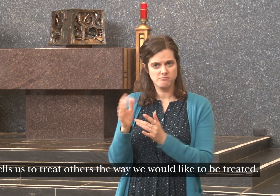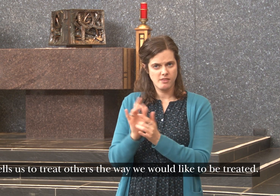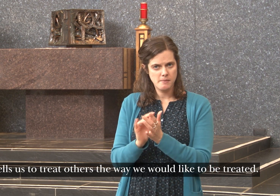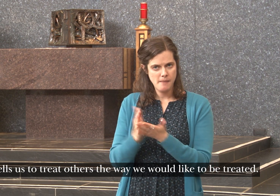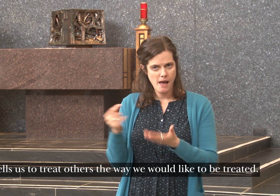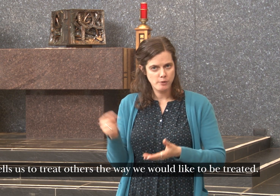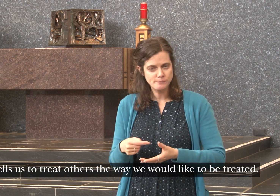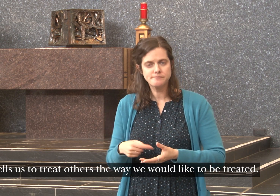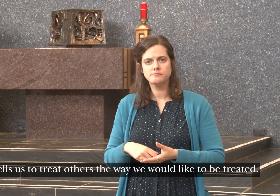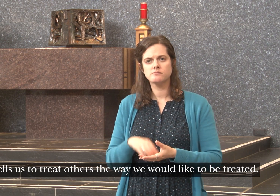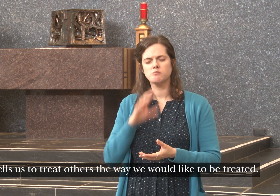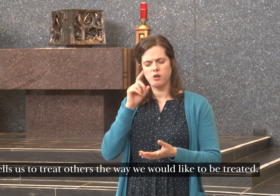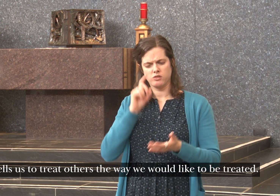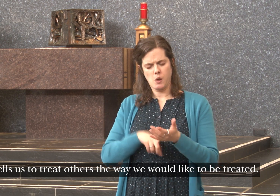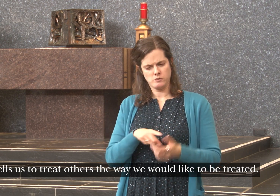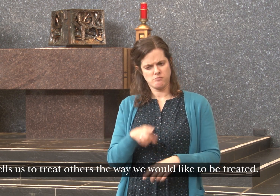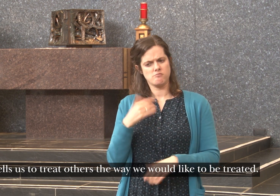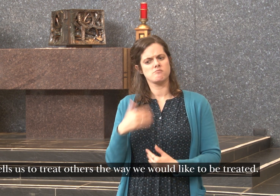to treat others the way we wish to be treated.